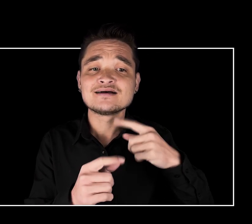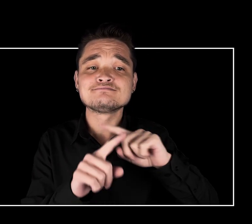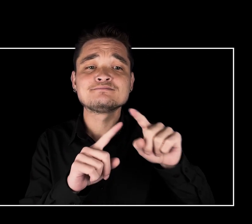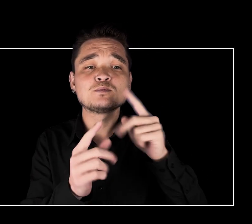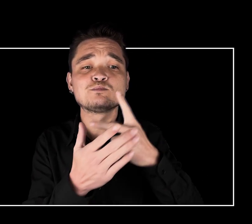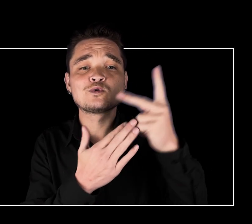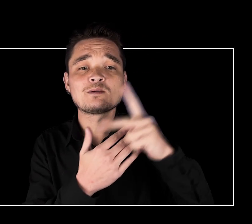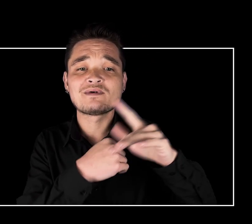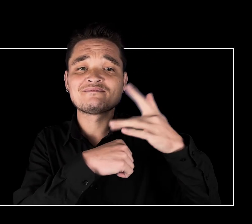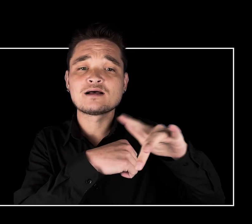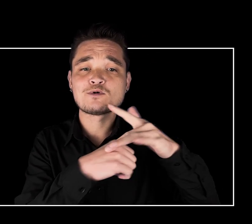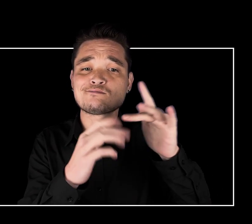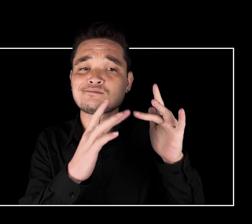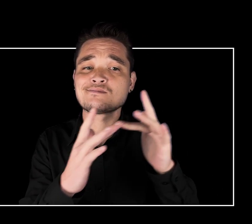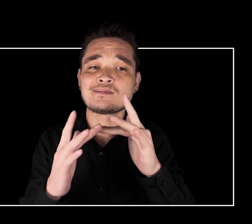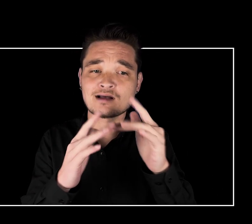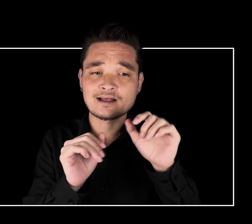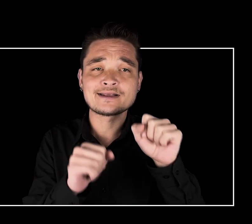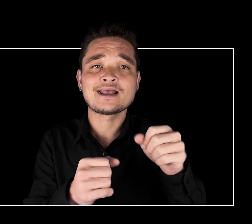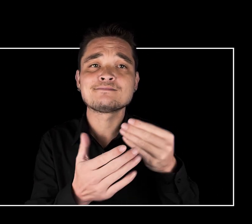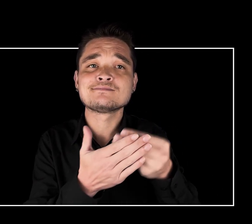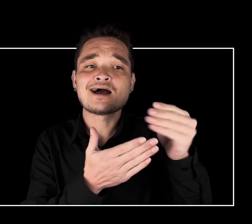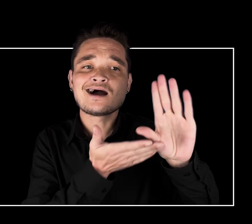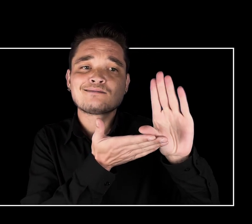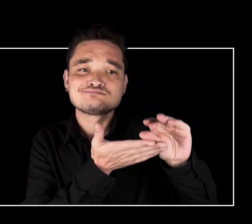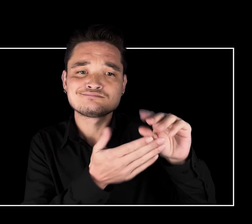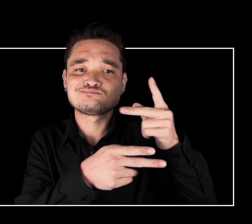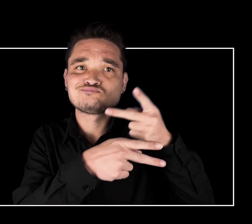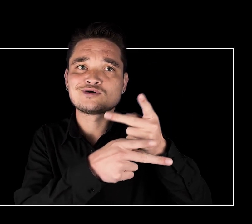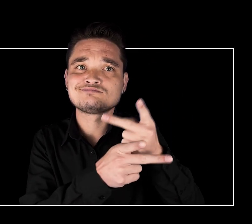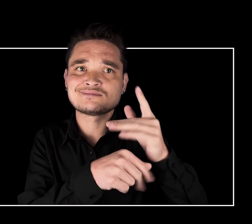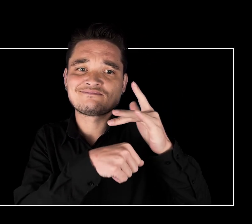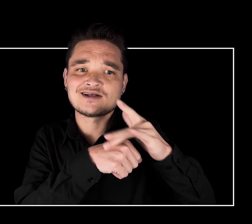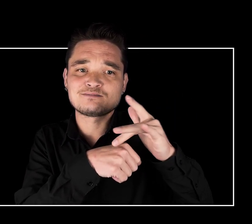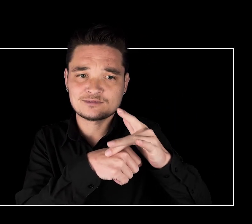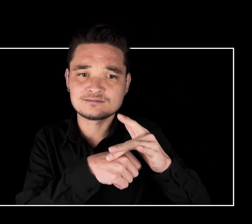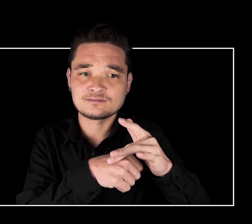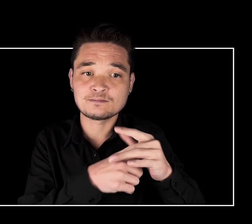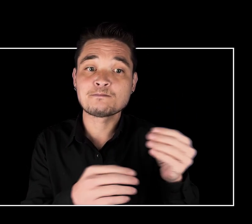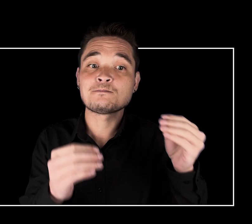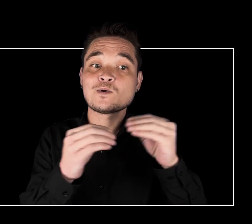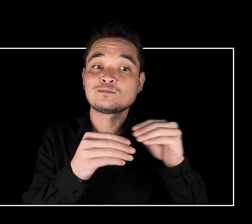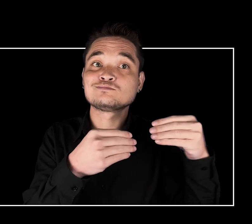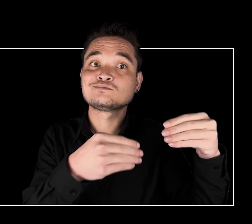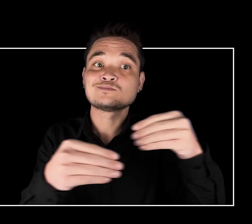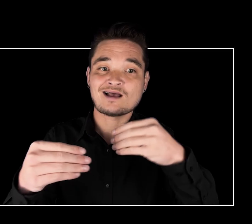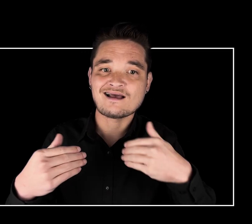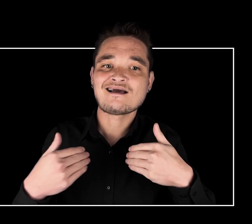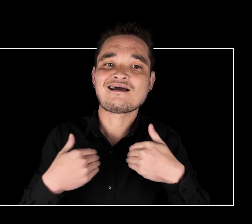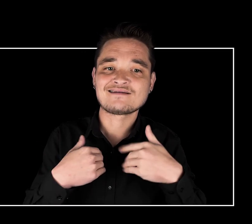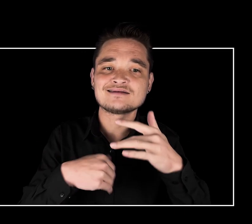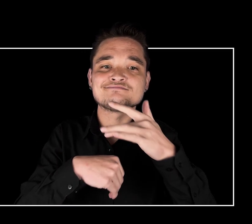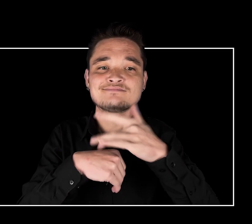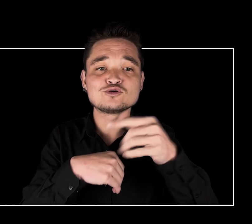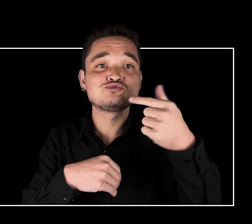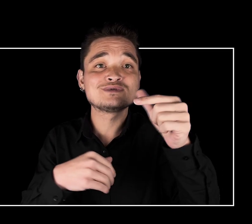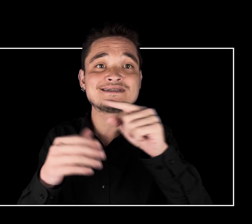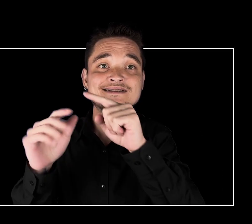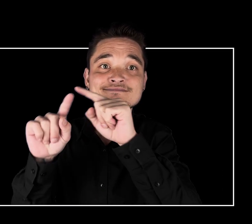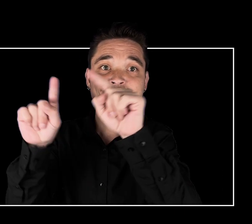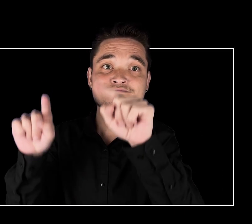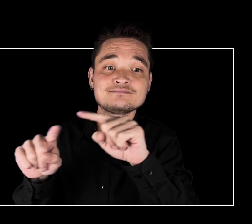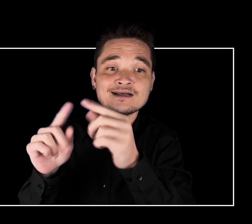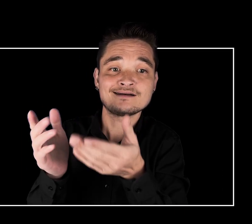website to buy discounted products from WB Mason. Most stores also sell some Green Seal,